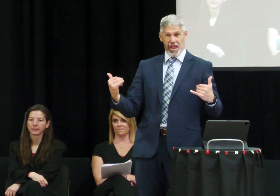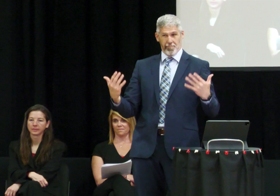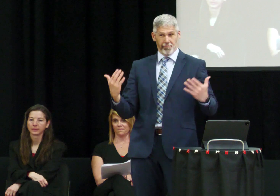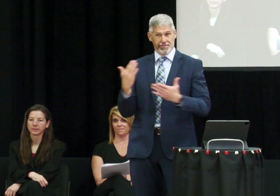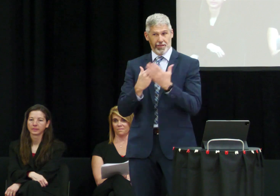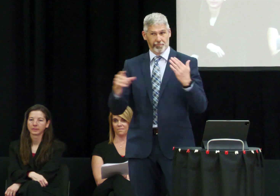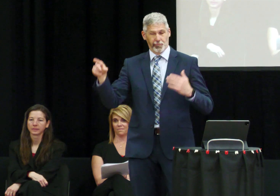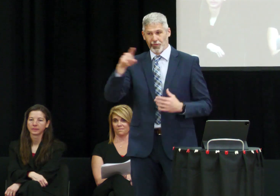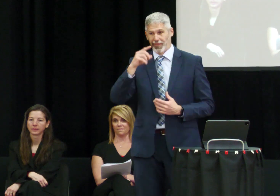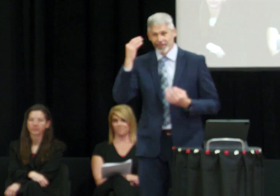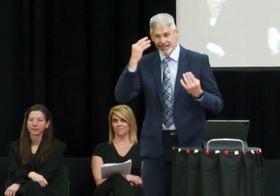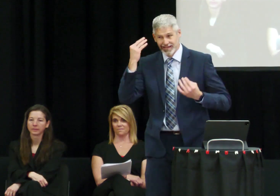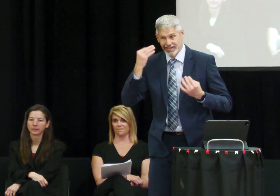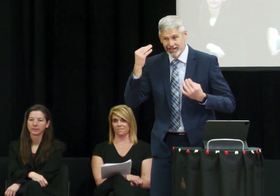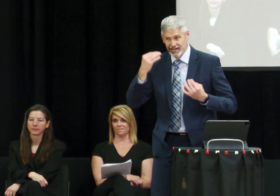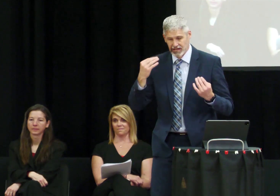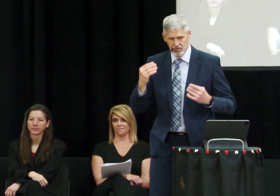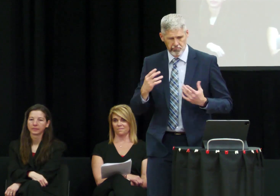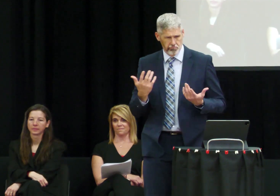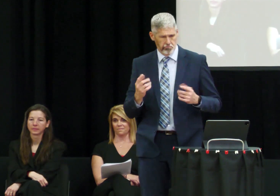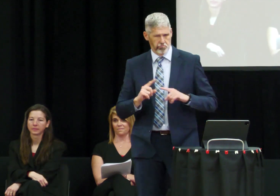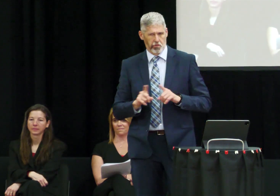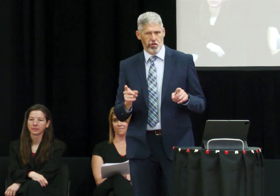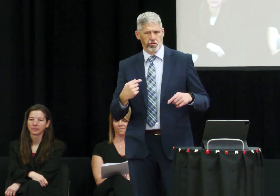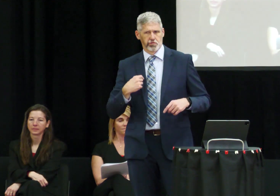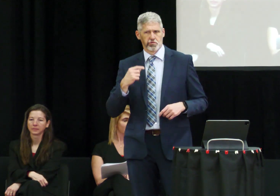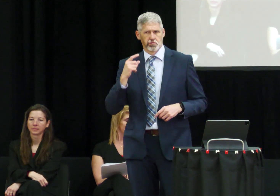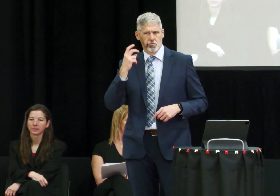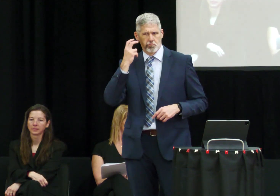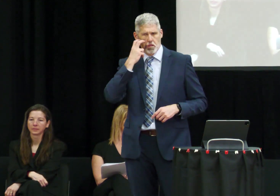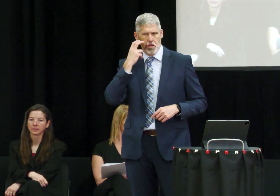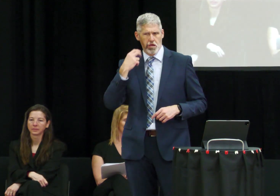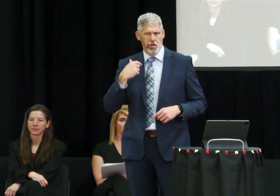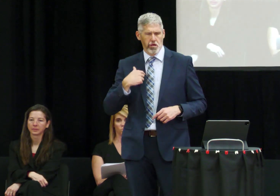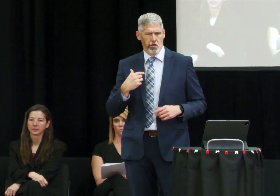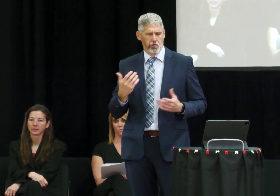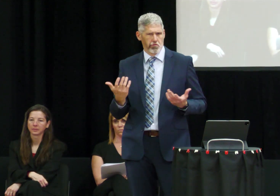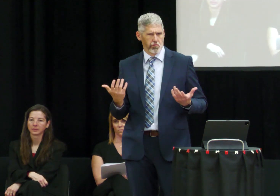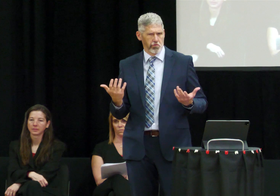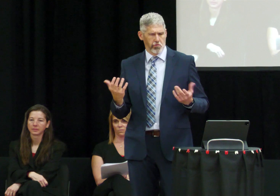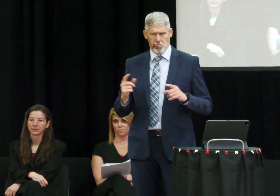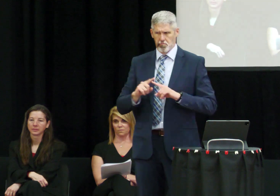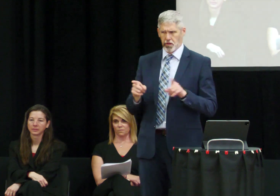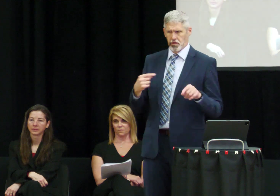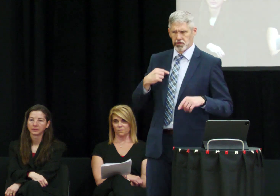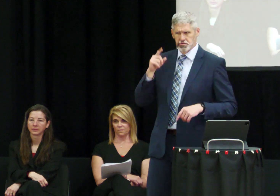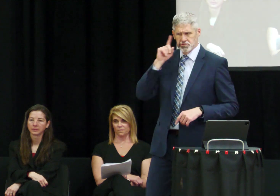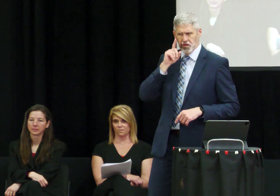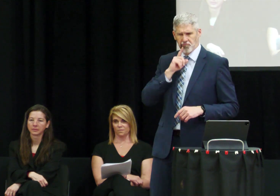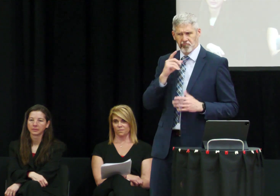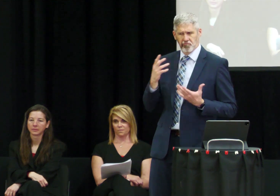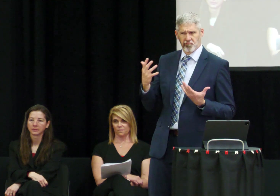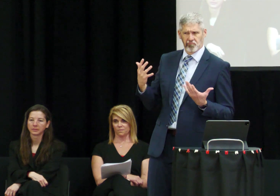Now, immediately, maybe some of you start thinking, yes, but I'm blind, but I'm